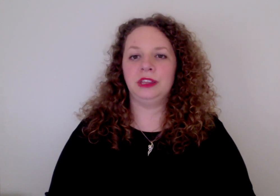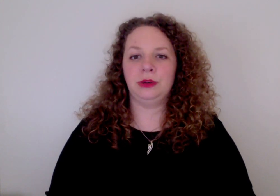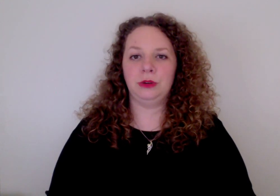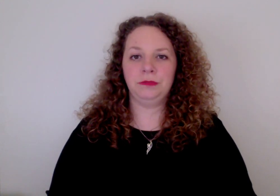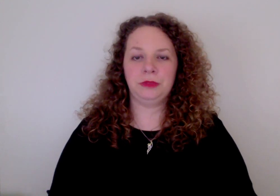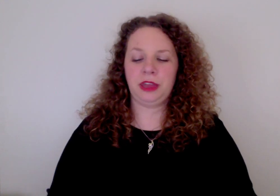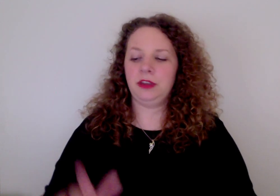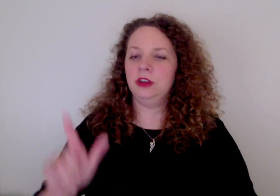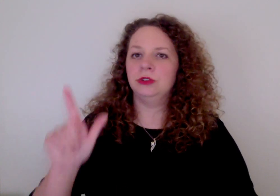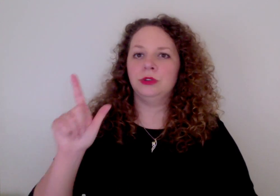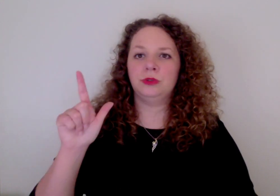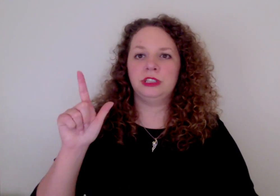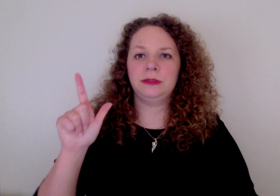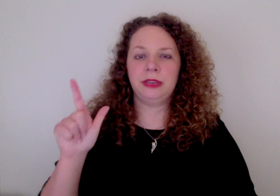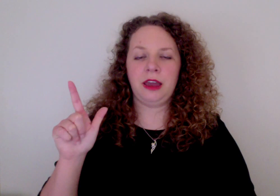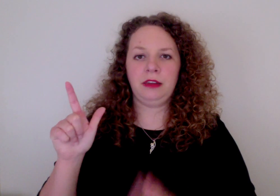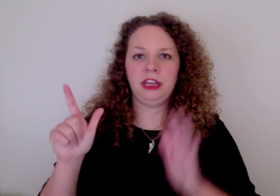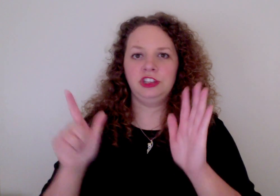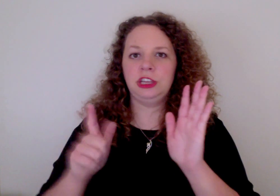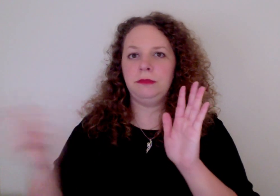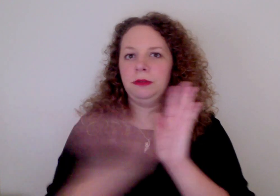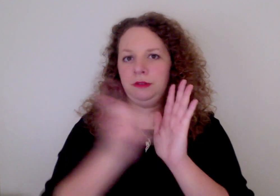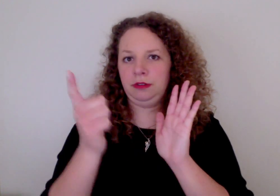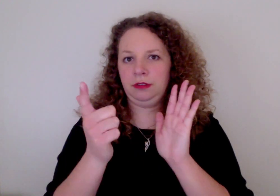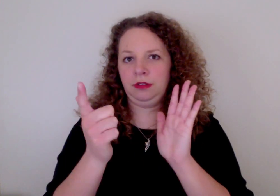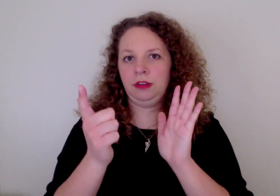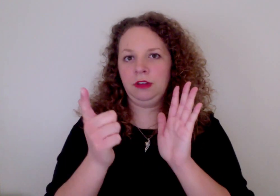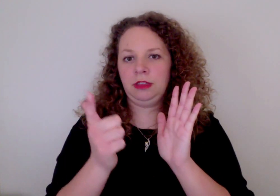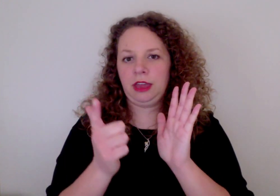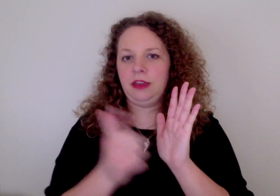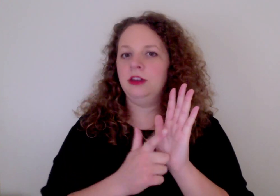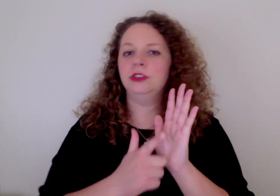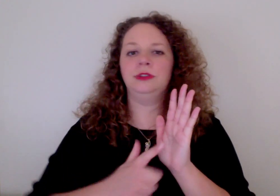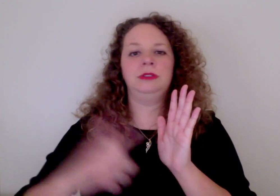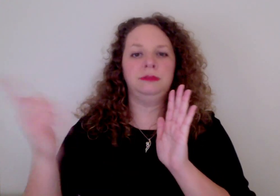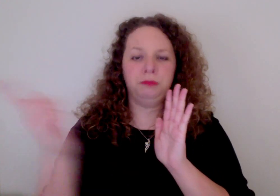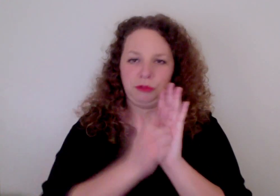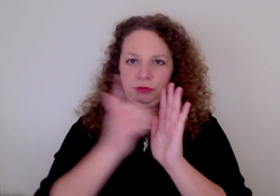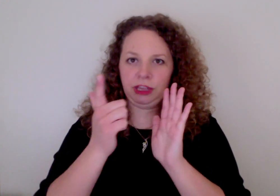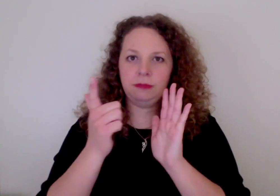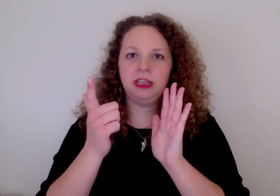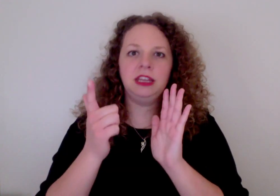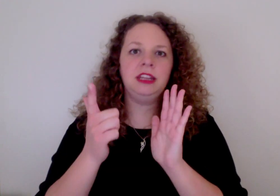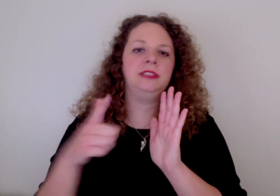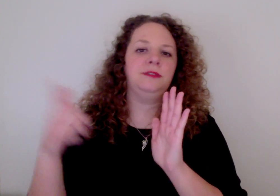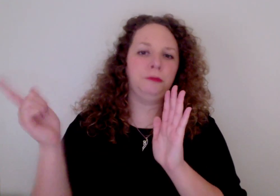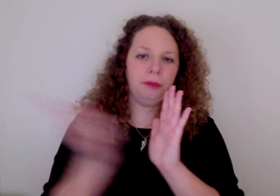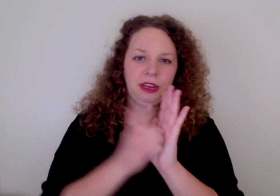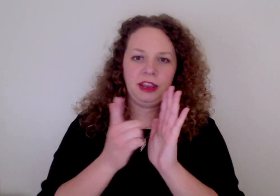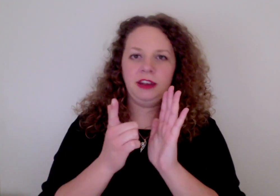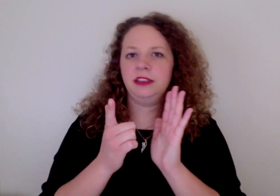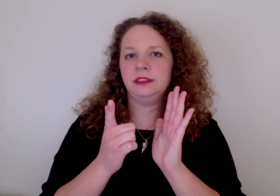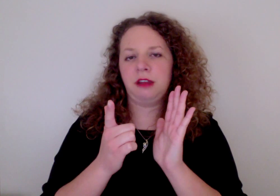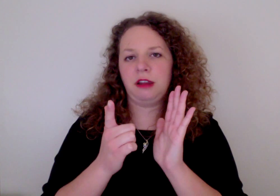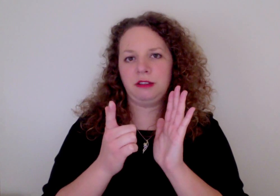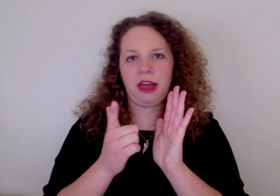illegal. Okay, so it's going to be an L hand shape. Okay, so it's prohibited, it's forbidden, it's not allowed,